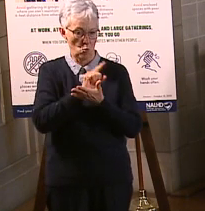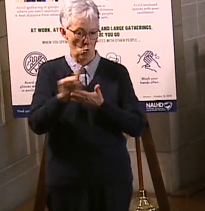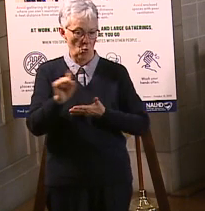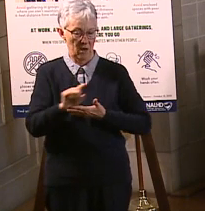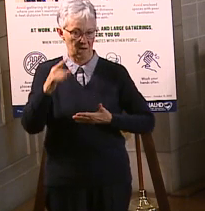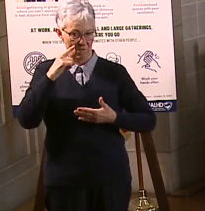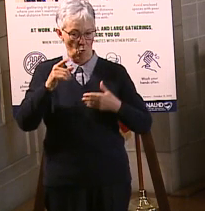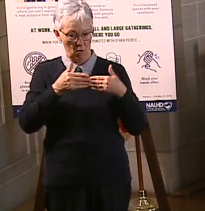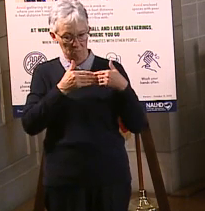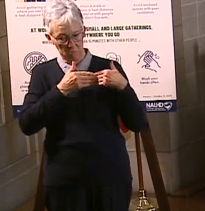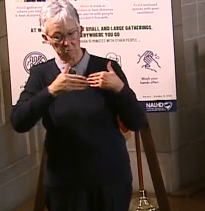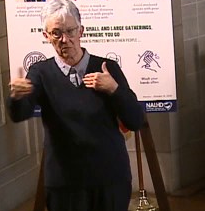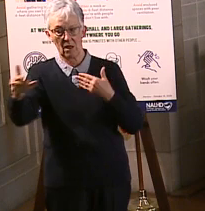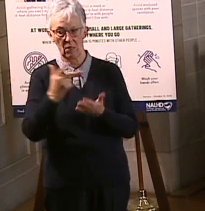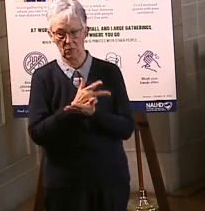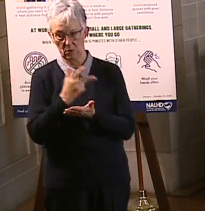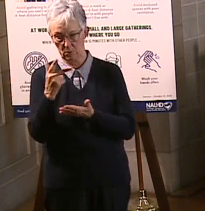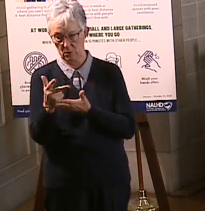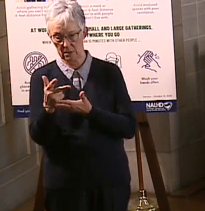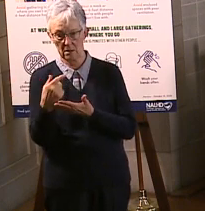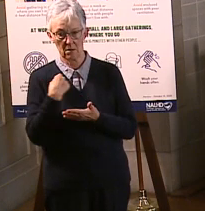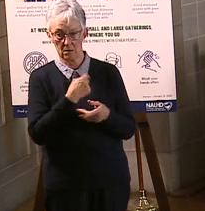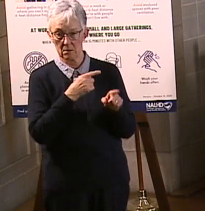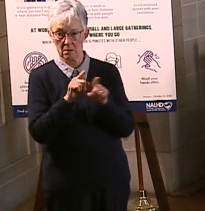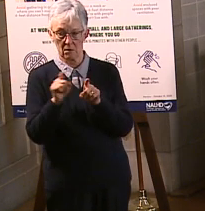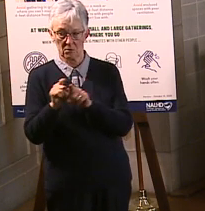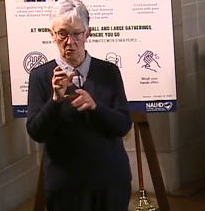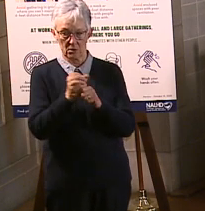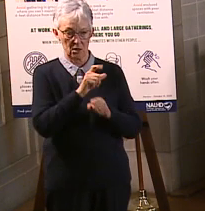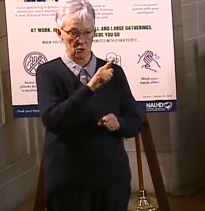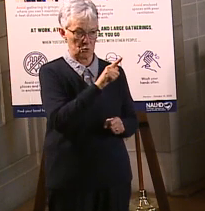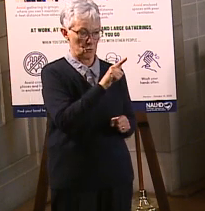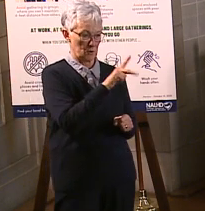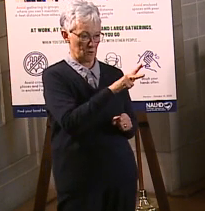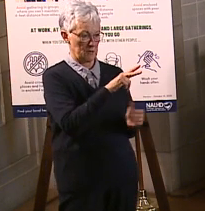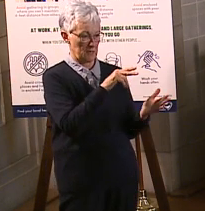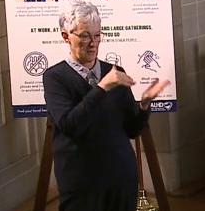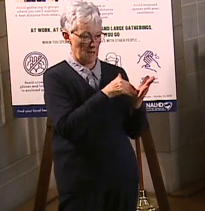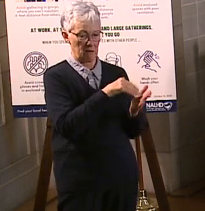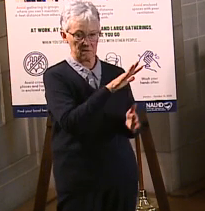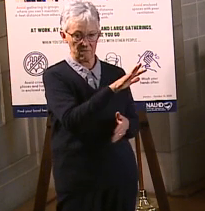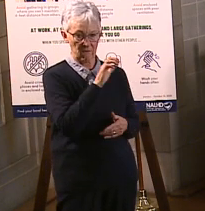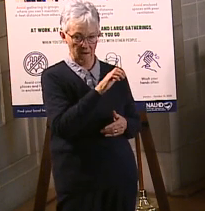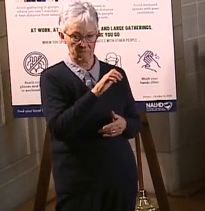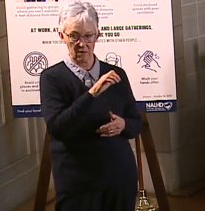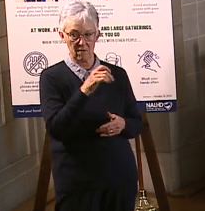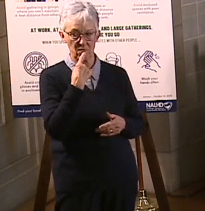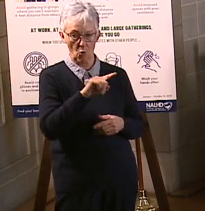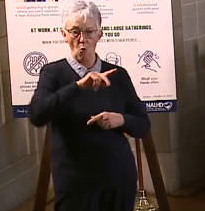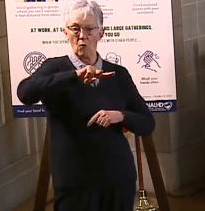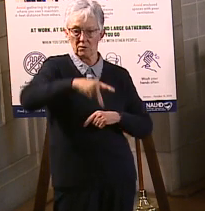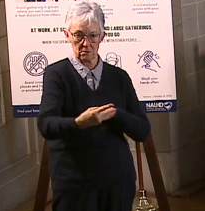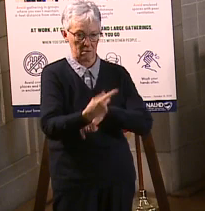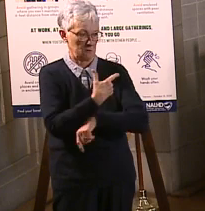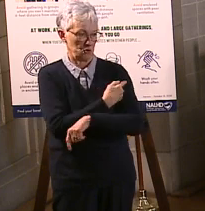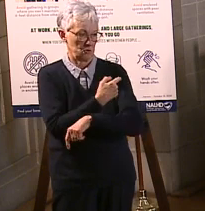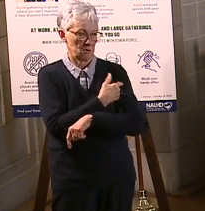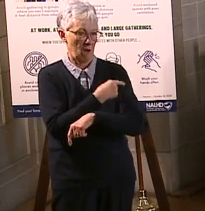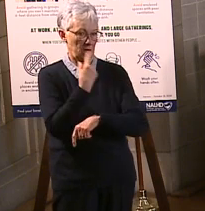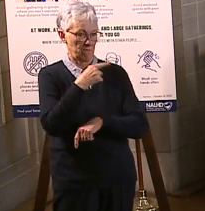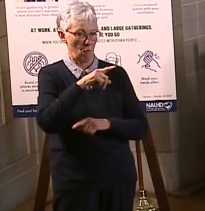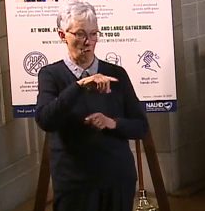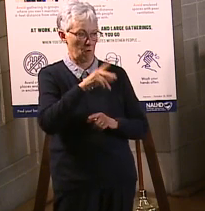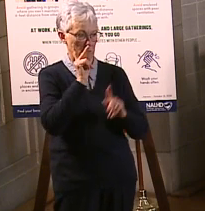receiving approximately 23,500 second doses, and as the weeks continue, that number will go higher to mimic the schedule that we're